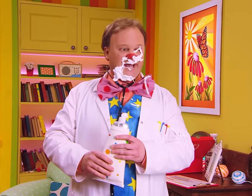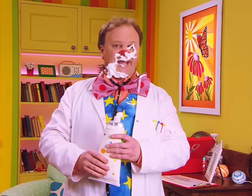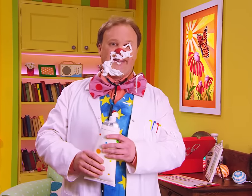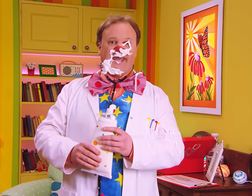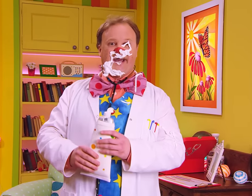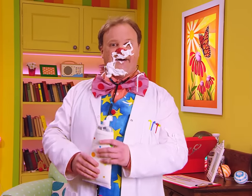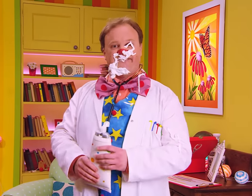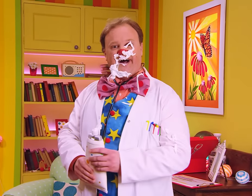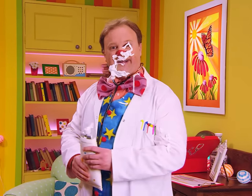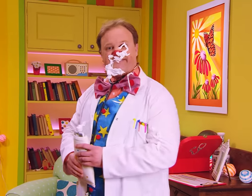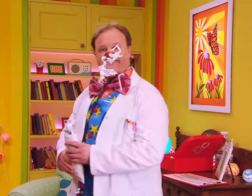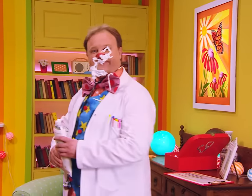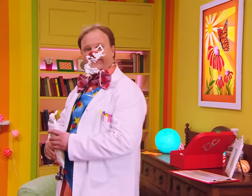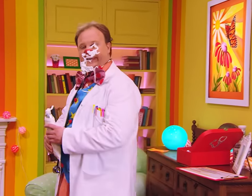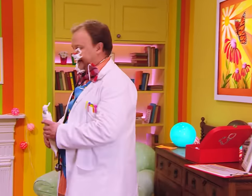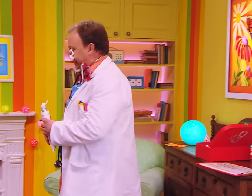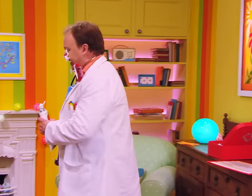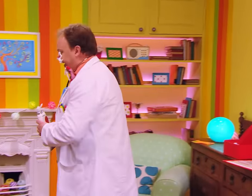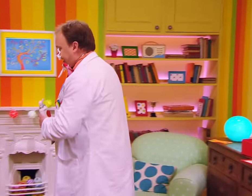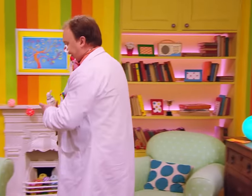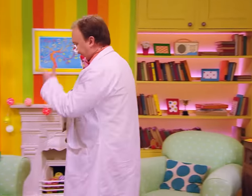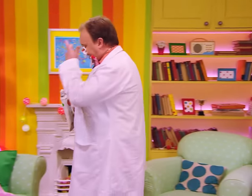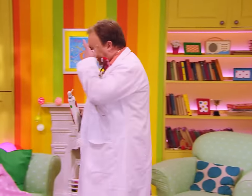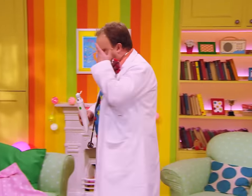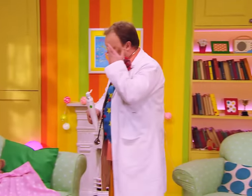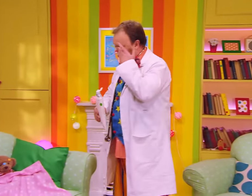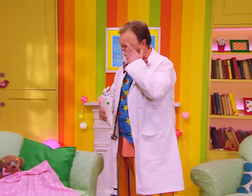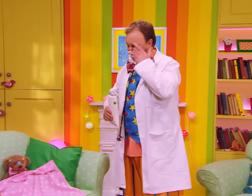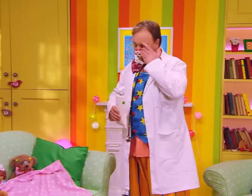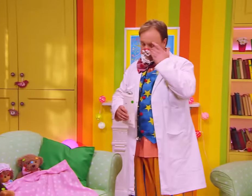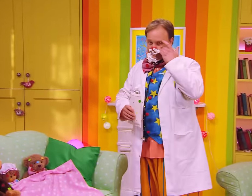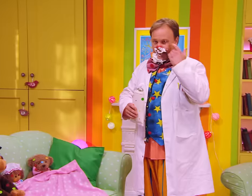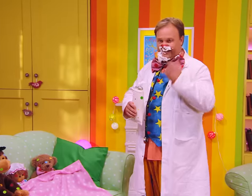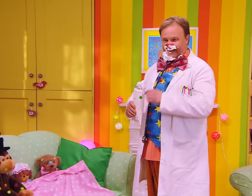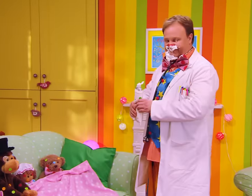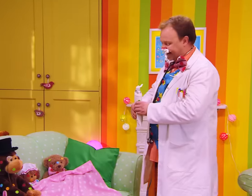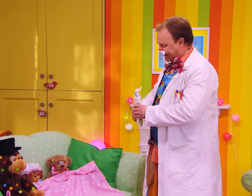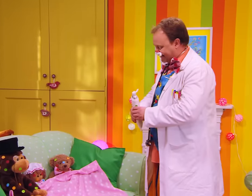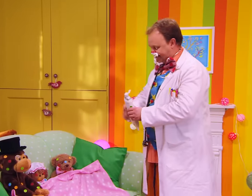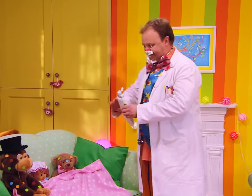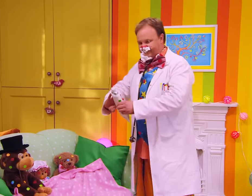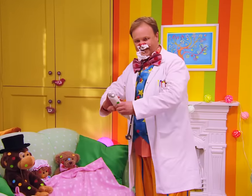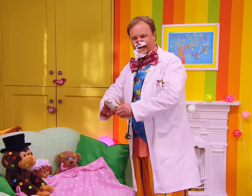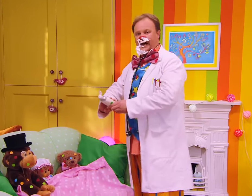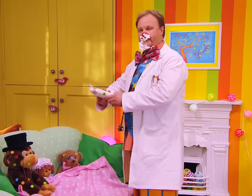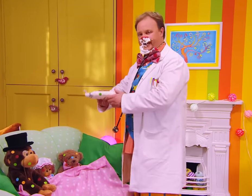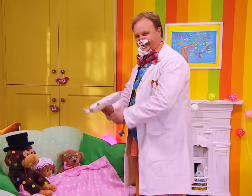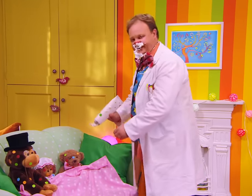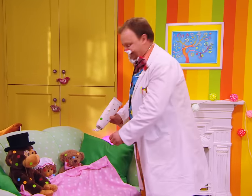Yeah, there you go. Right. Are you okay, Dr. Tumble? Oh, yes, I'm fine. I'm a learned